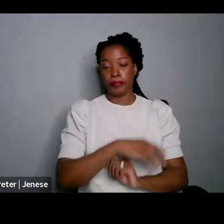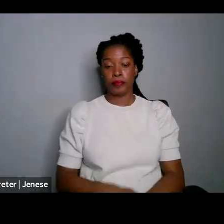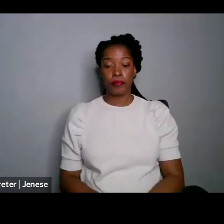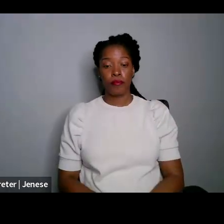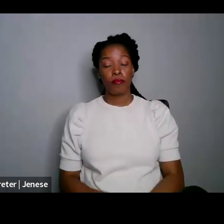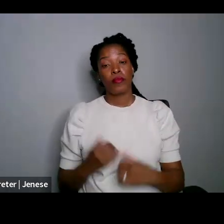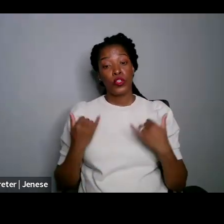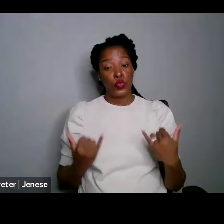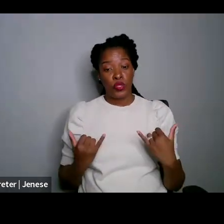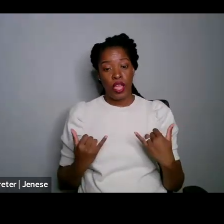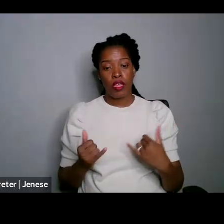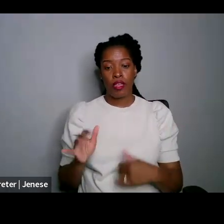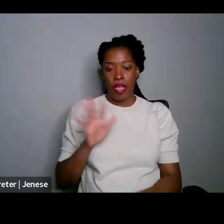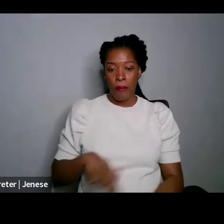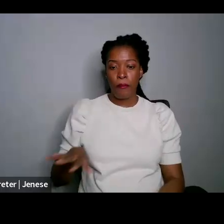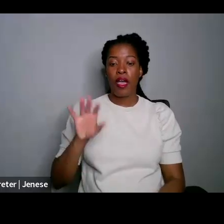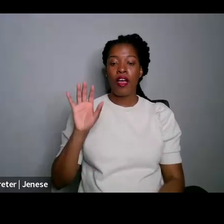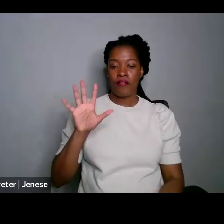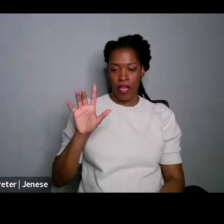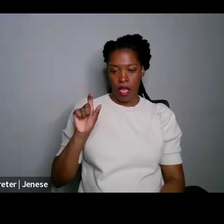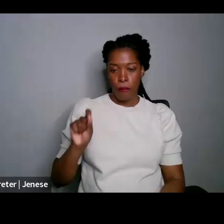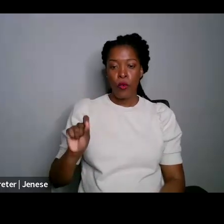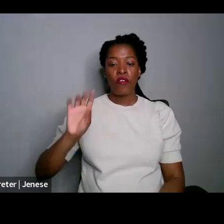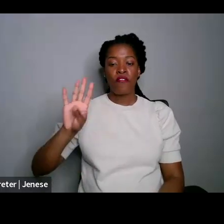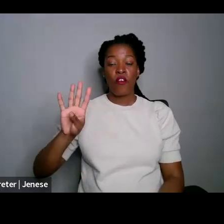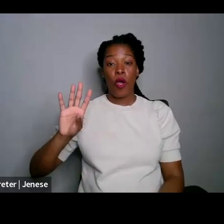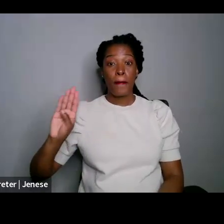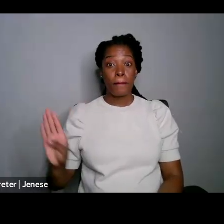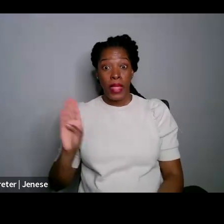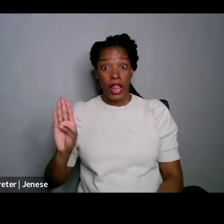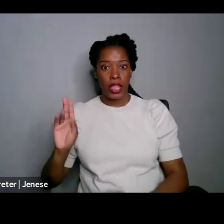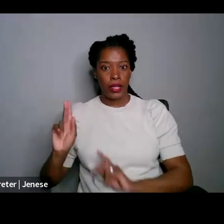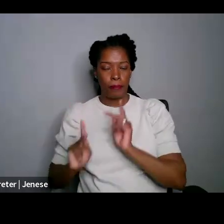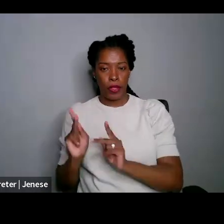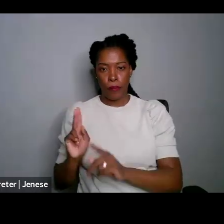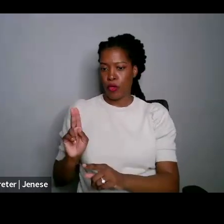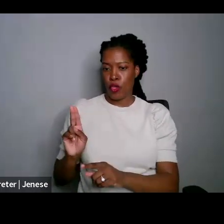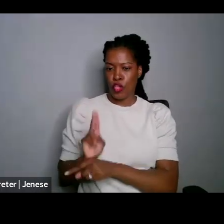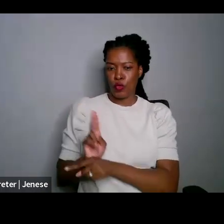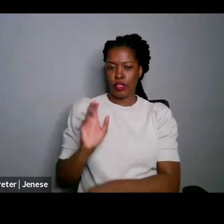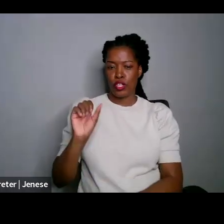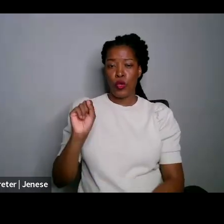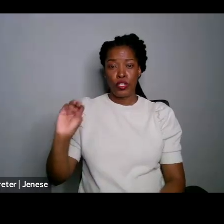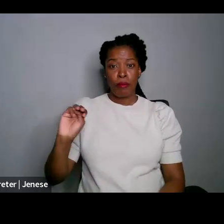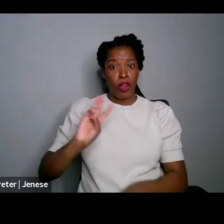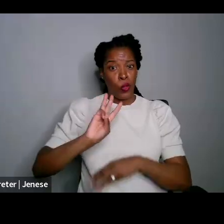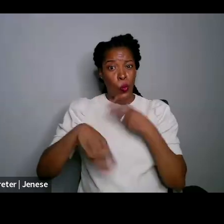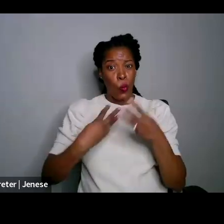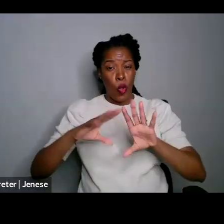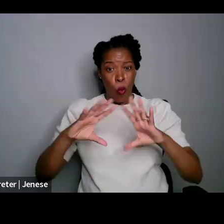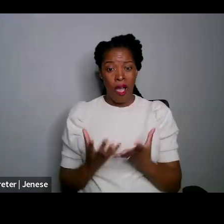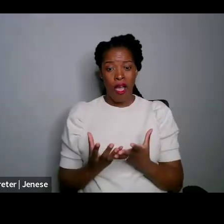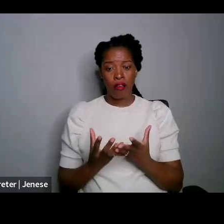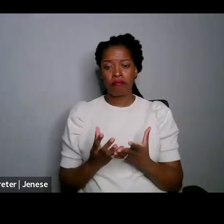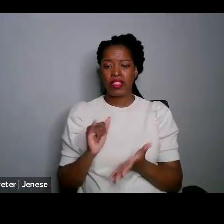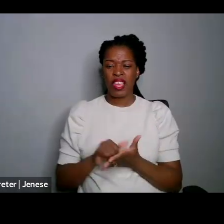people worldwide are using social media, which is around 65% of our global population. And the